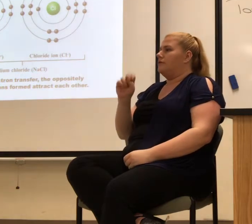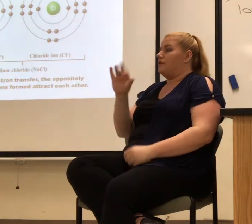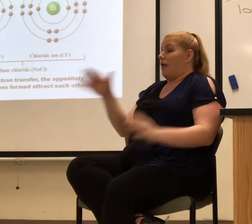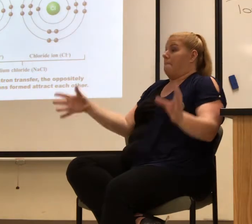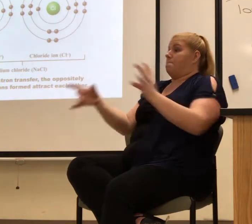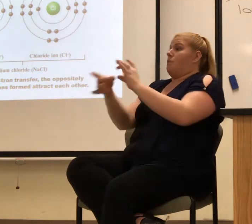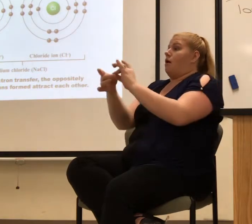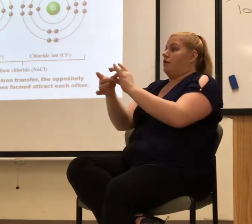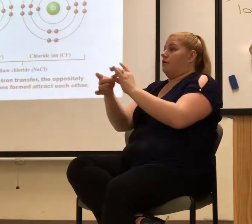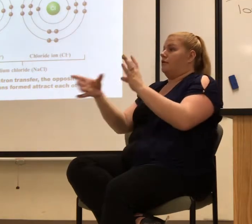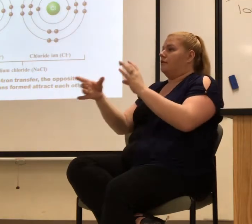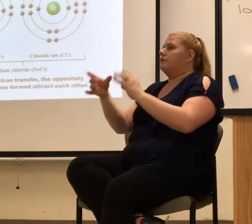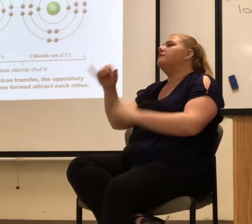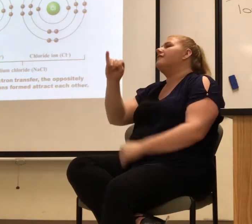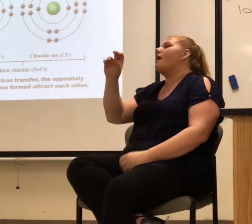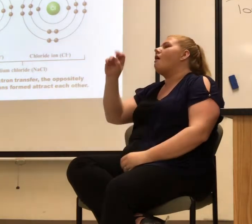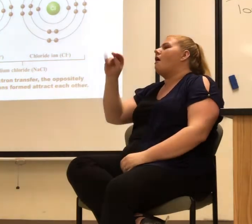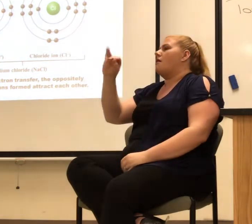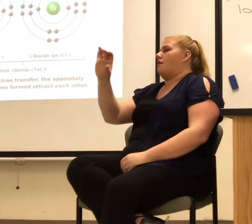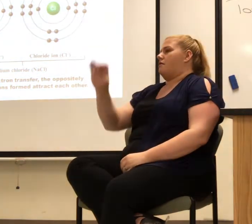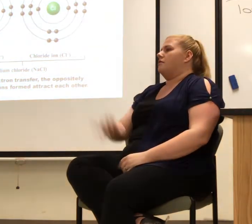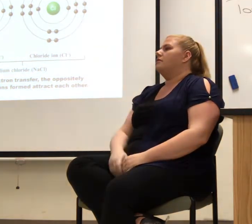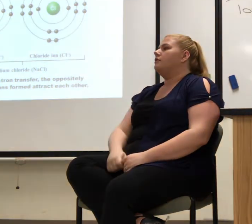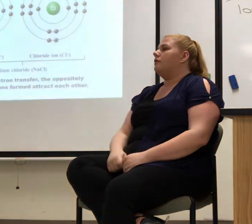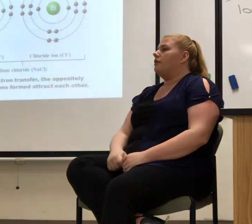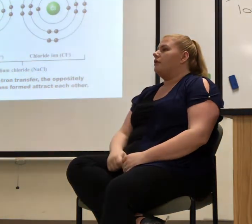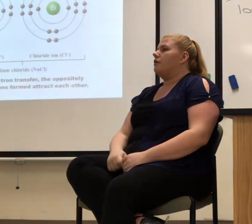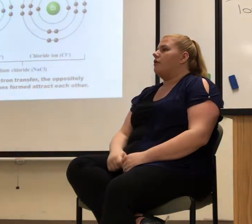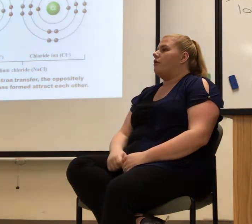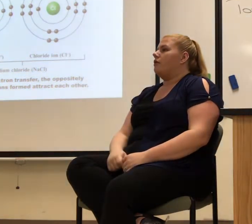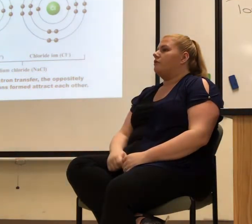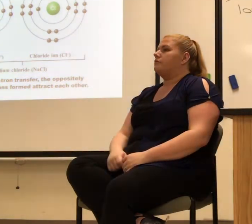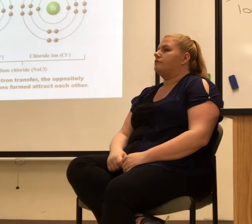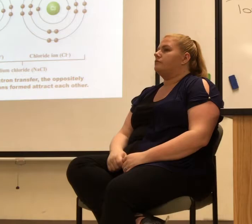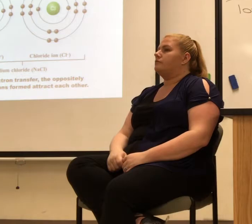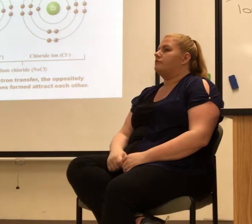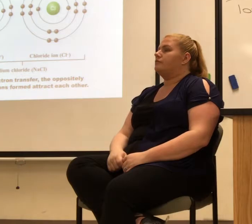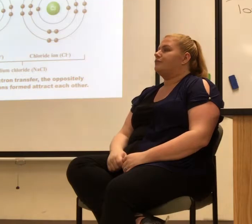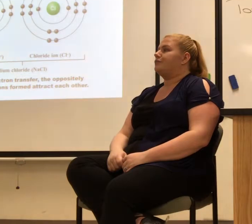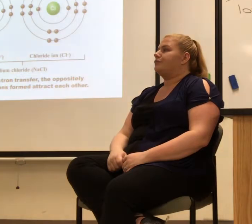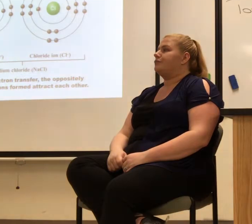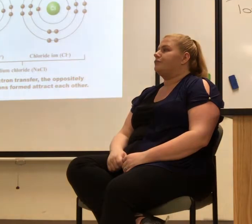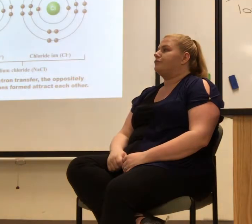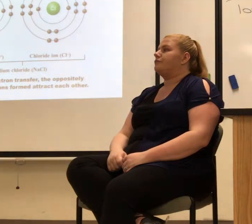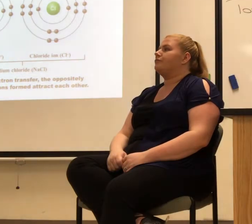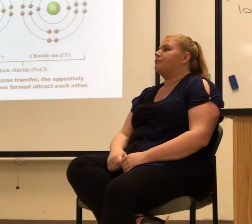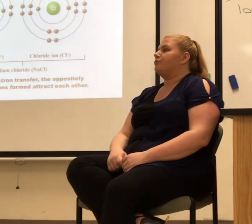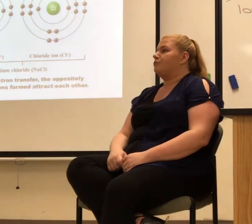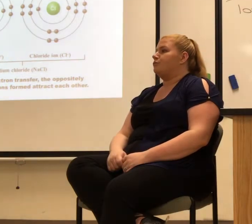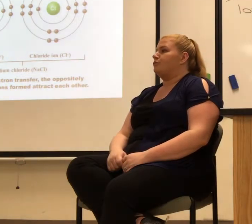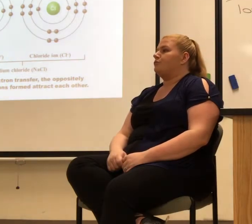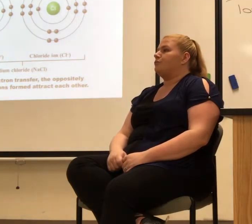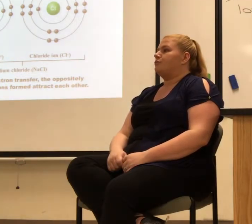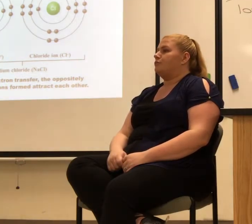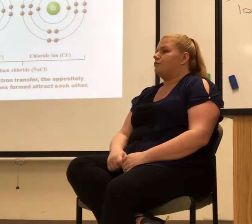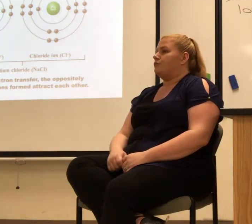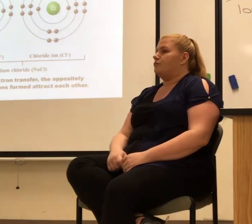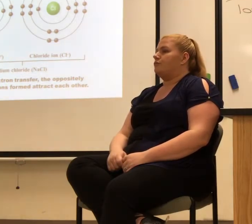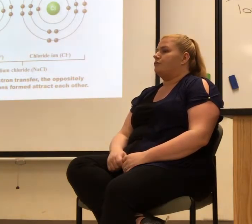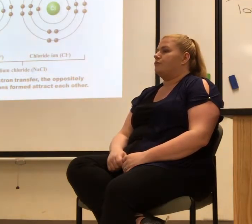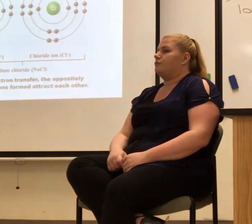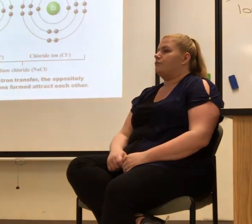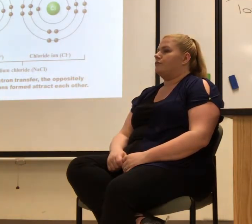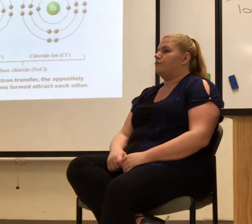Sodium is a monovalent cation, and the chloride ion is an